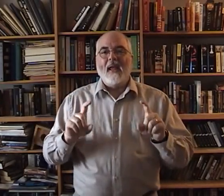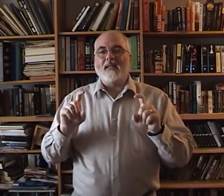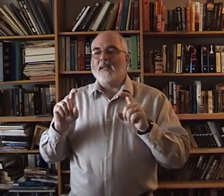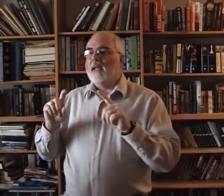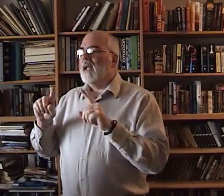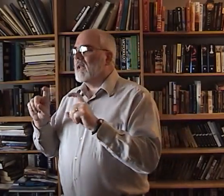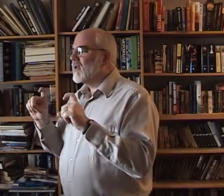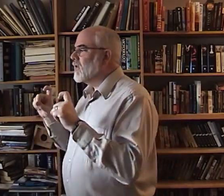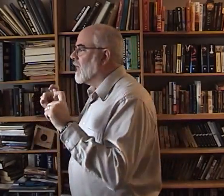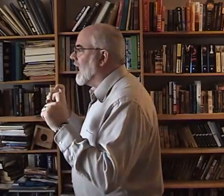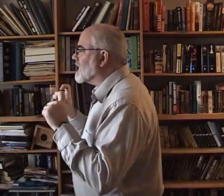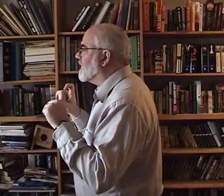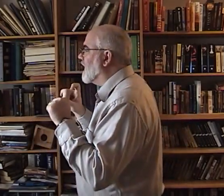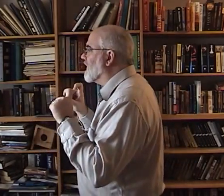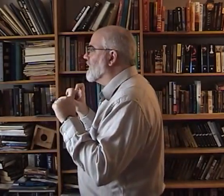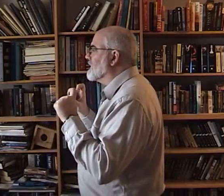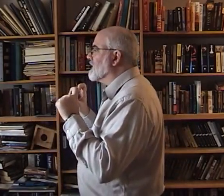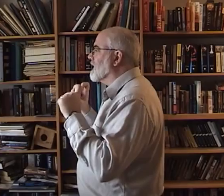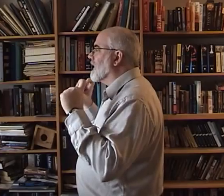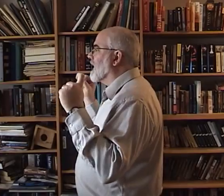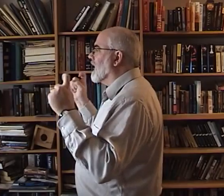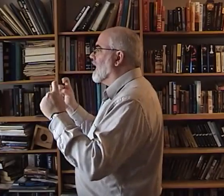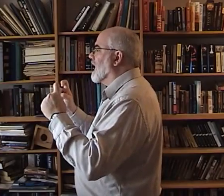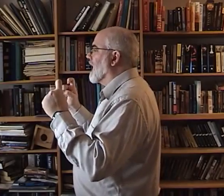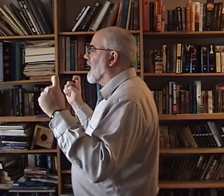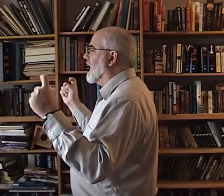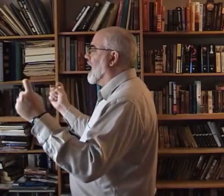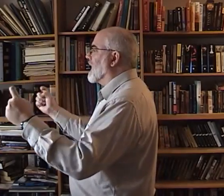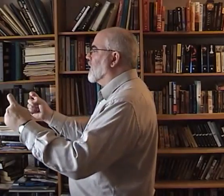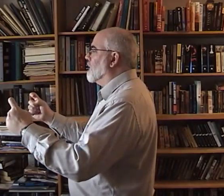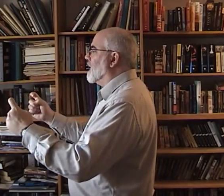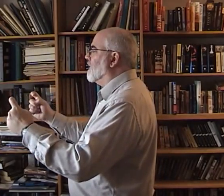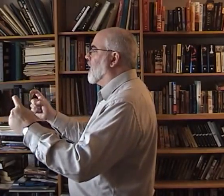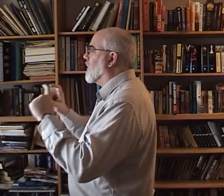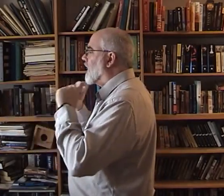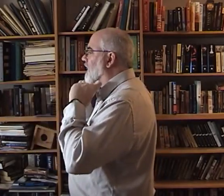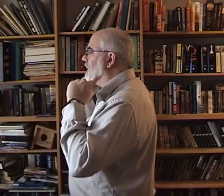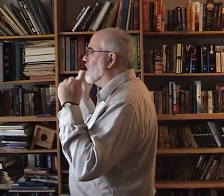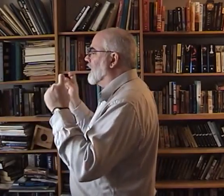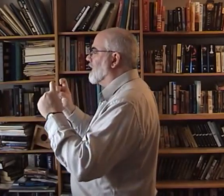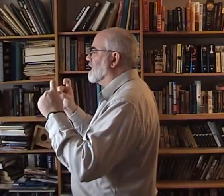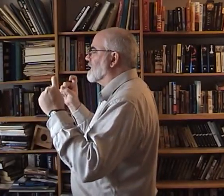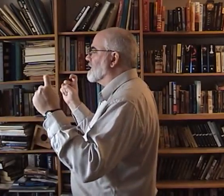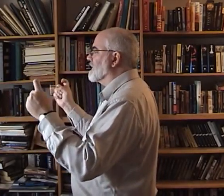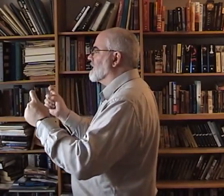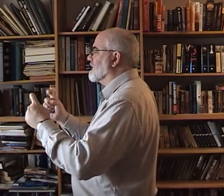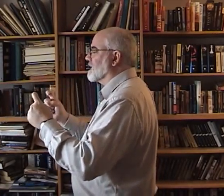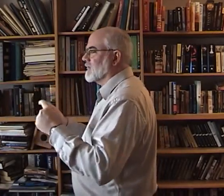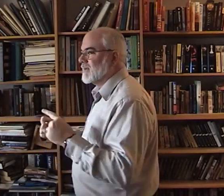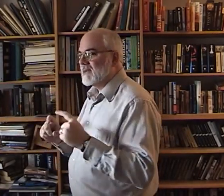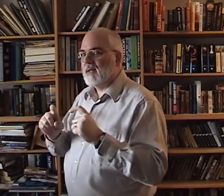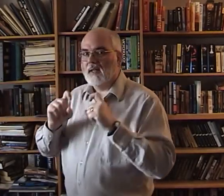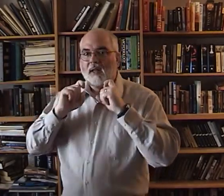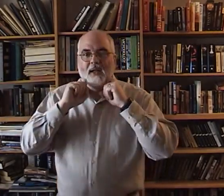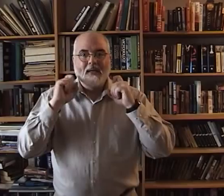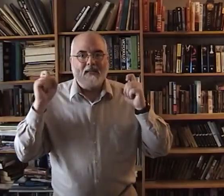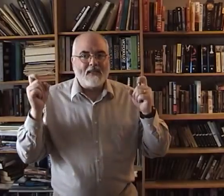It's two X fingers, kind of looping forward a little bit.